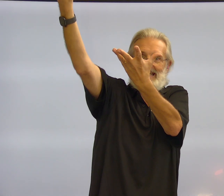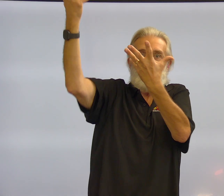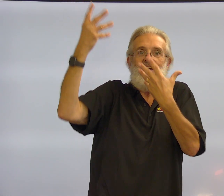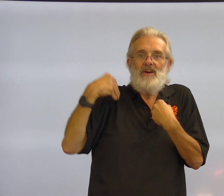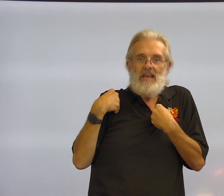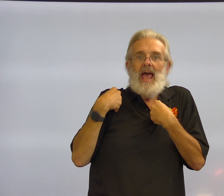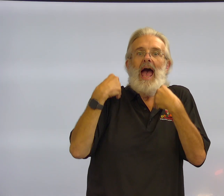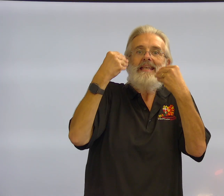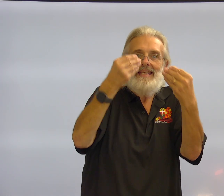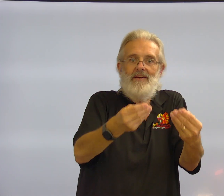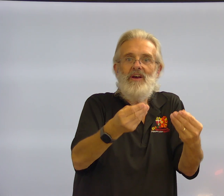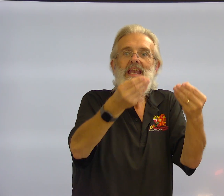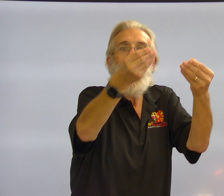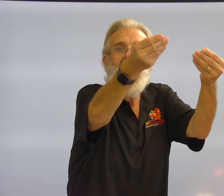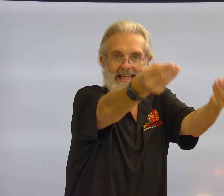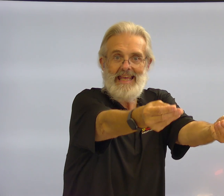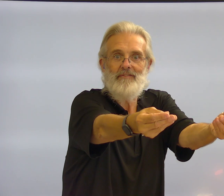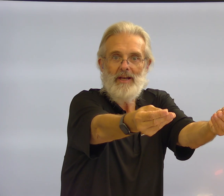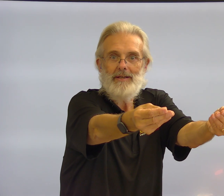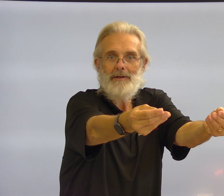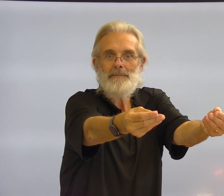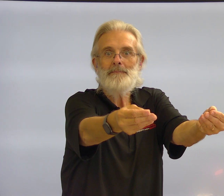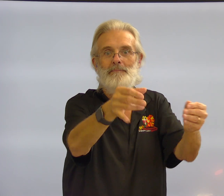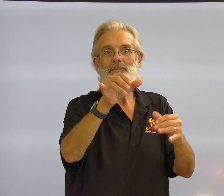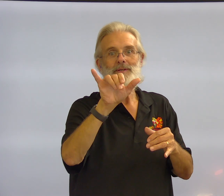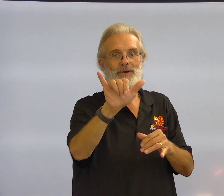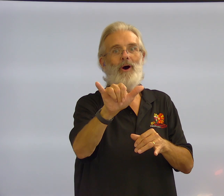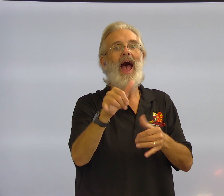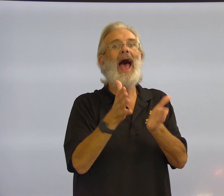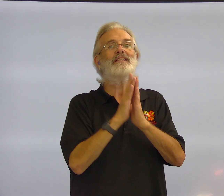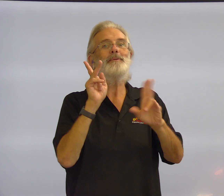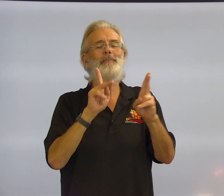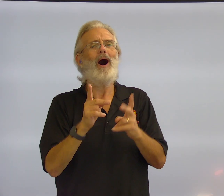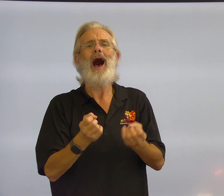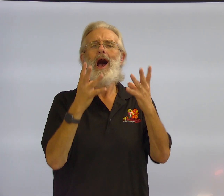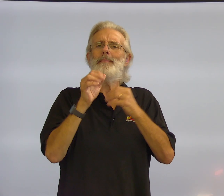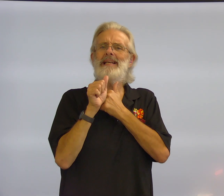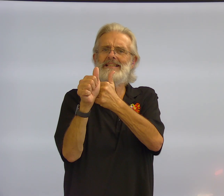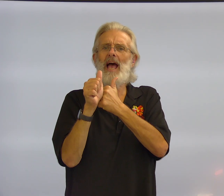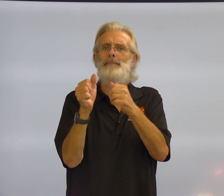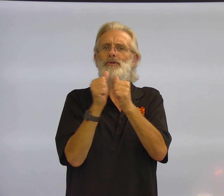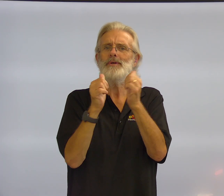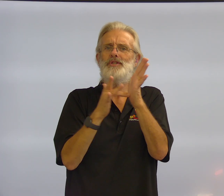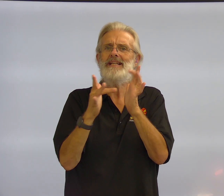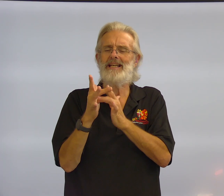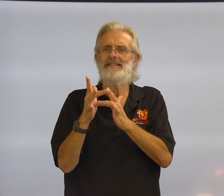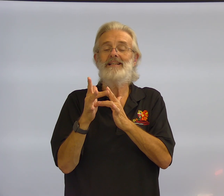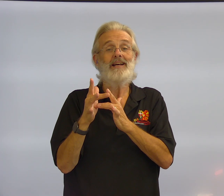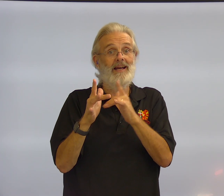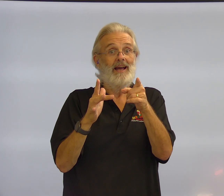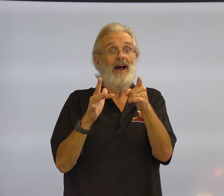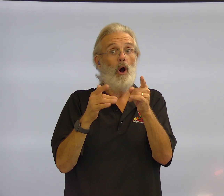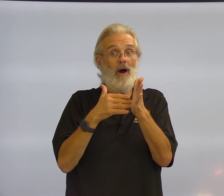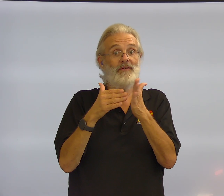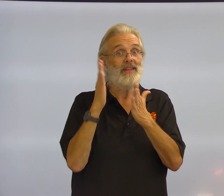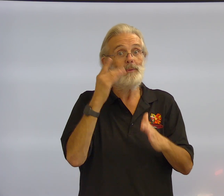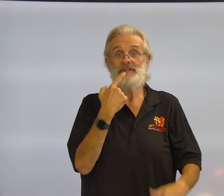give it and give it and give it? So ask people, how many disciples with Jesus? Often they will say